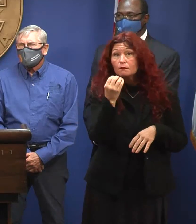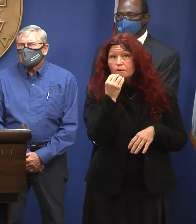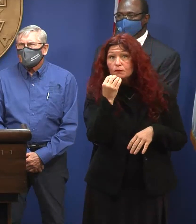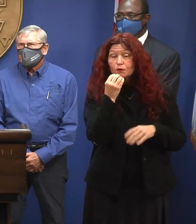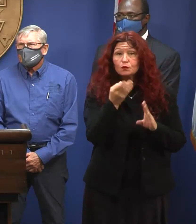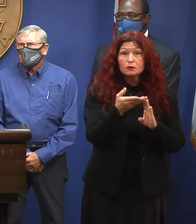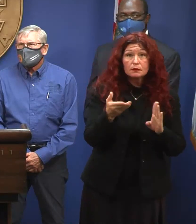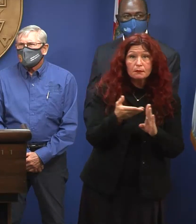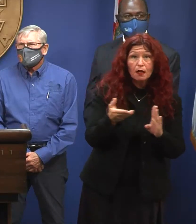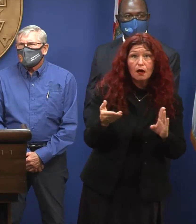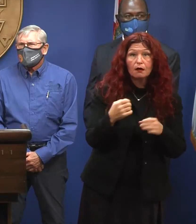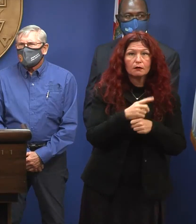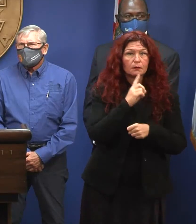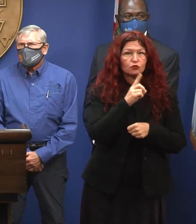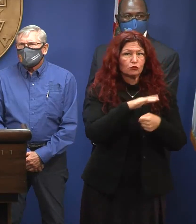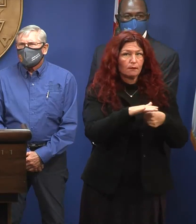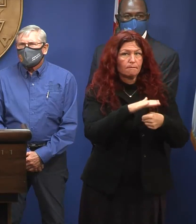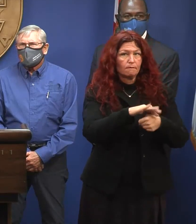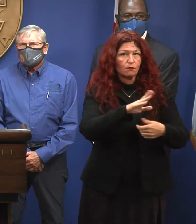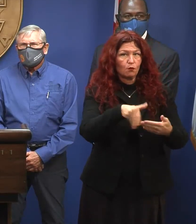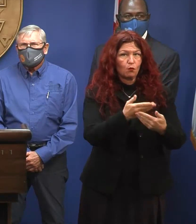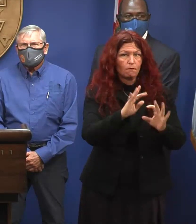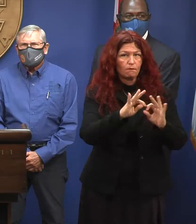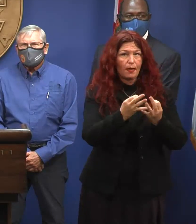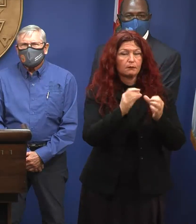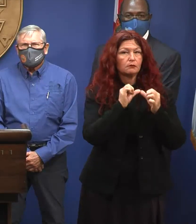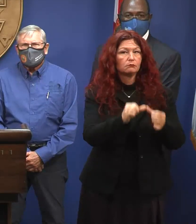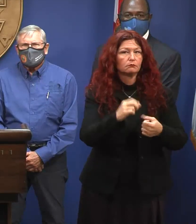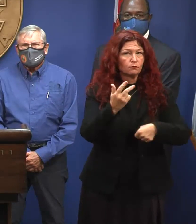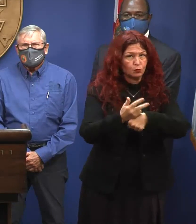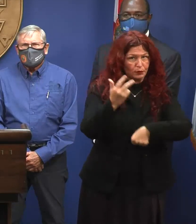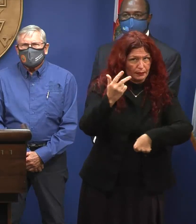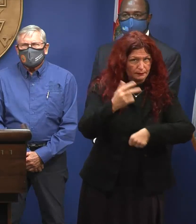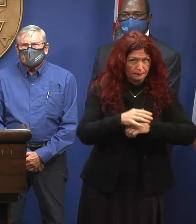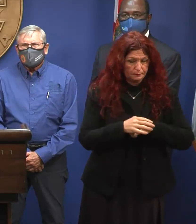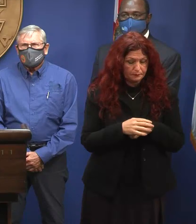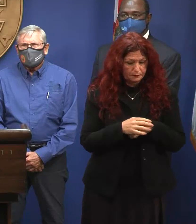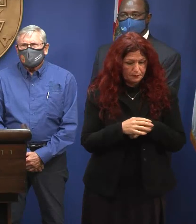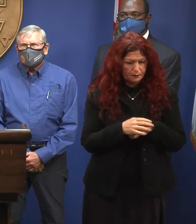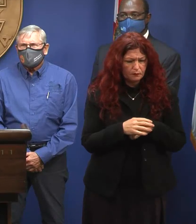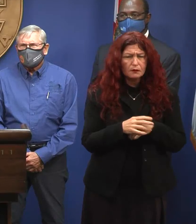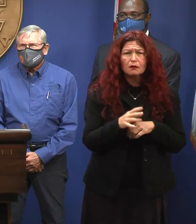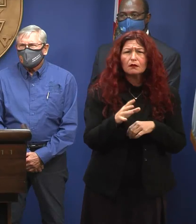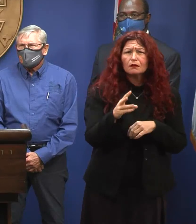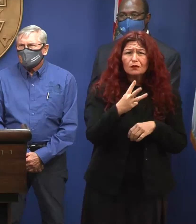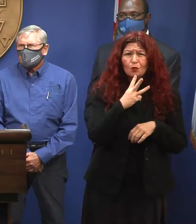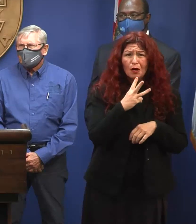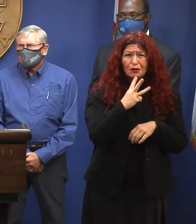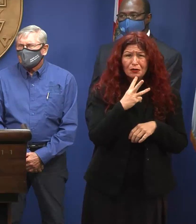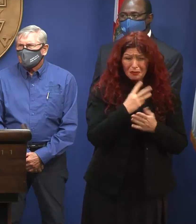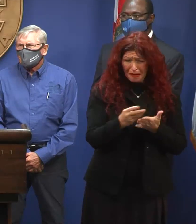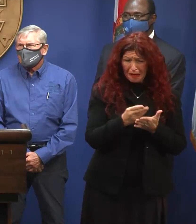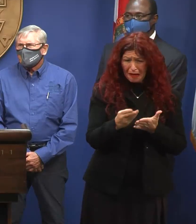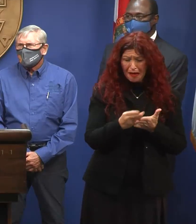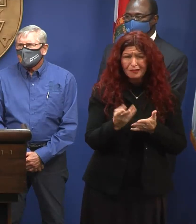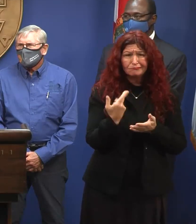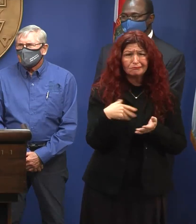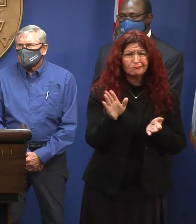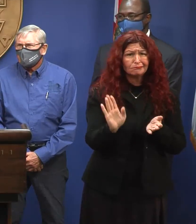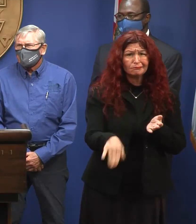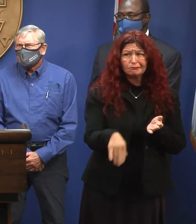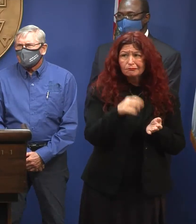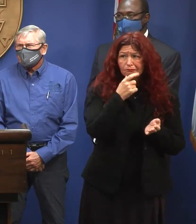72 hours after a storm has passed. And remember, you do not need to buy water. Miami-Dade County water